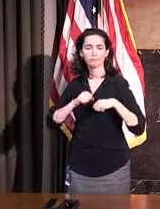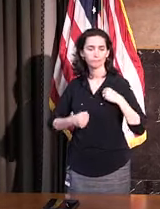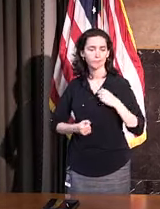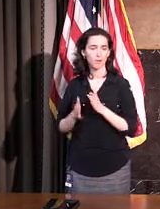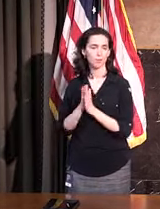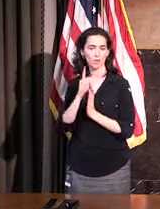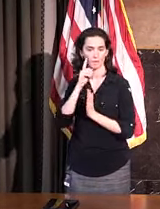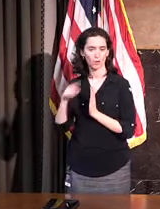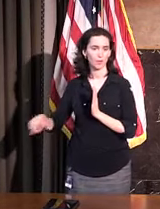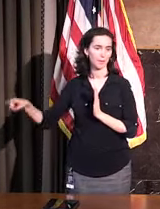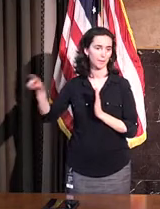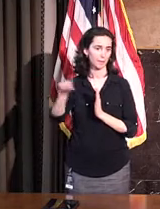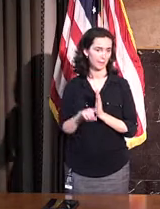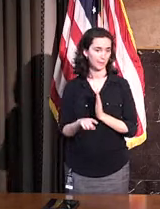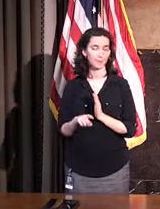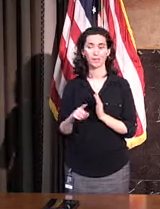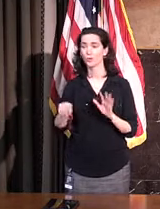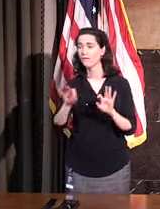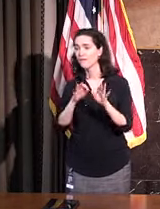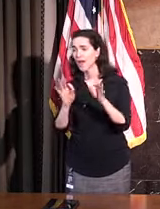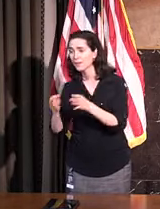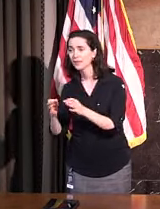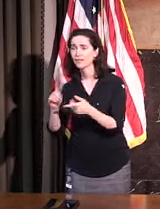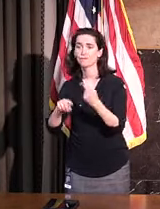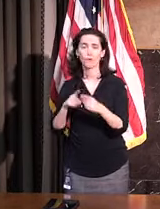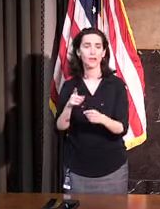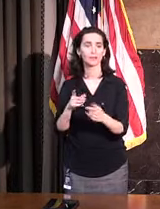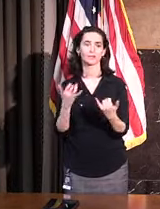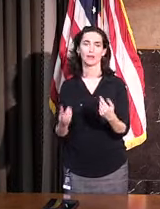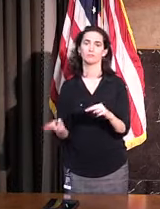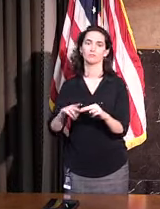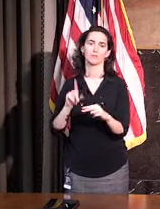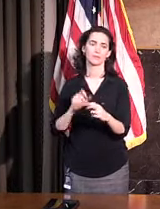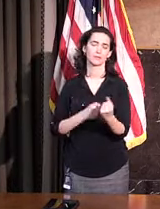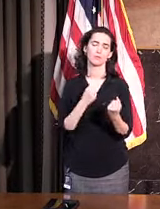and who need our support now more than ever.